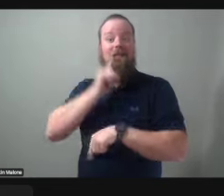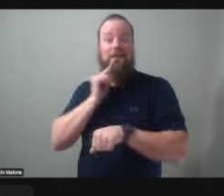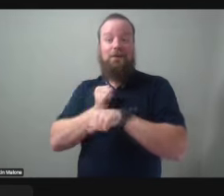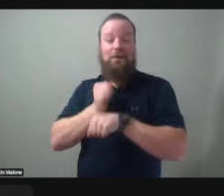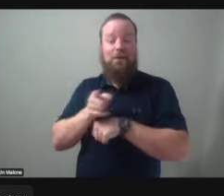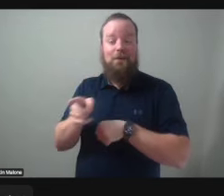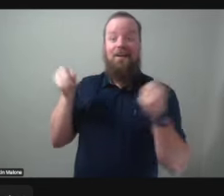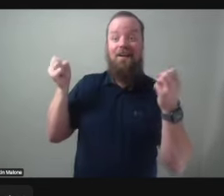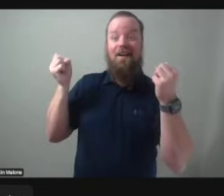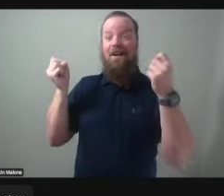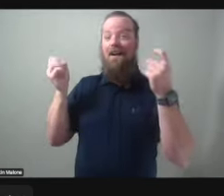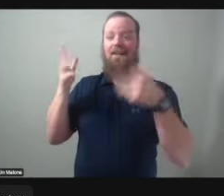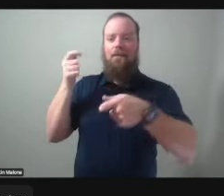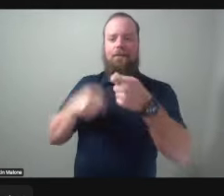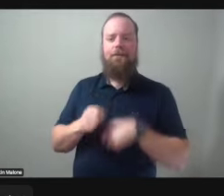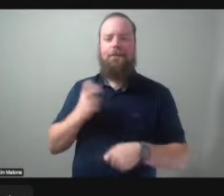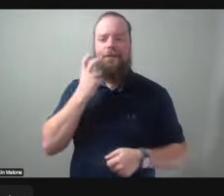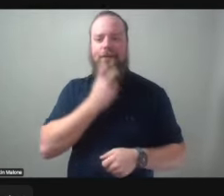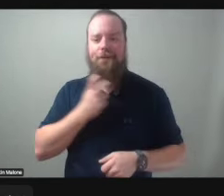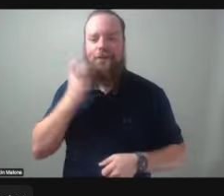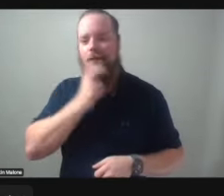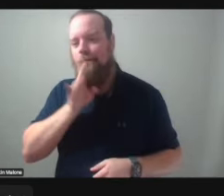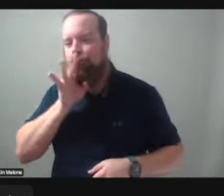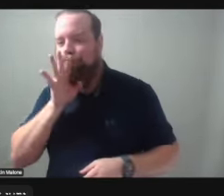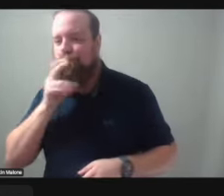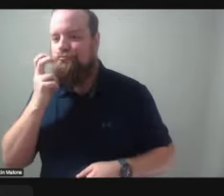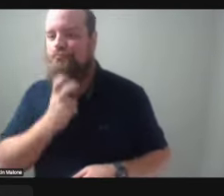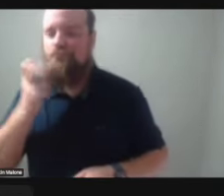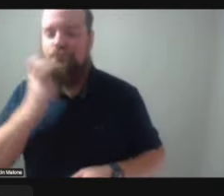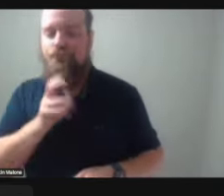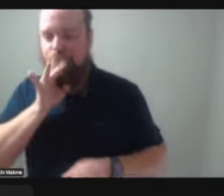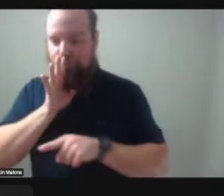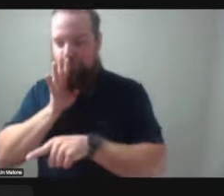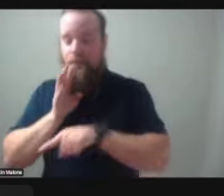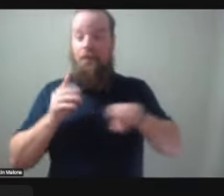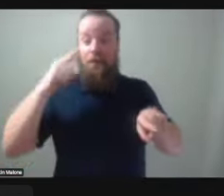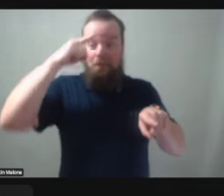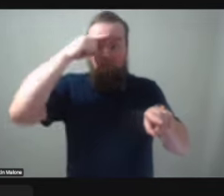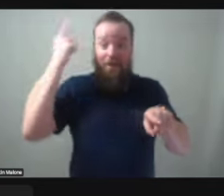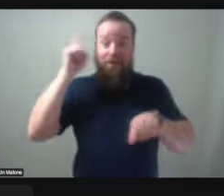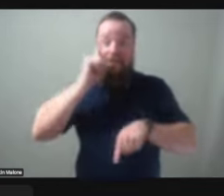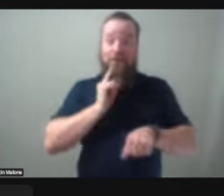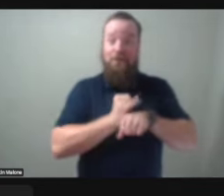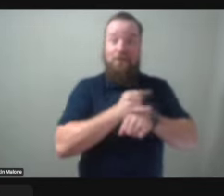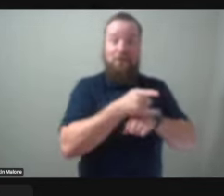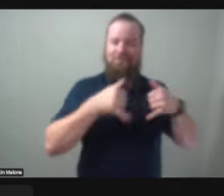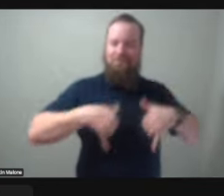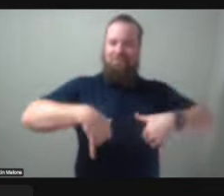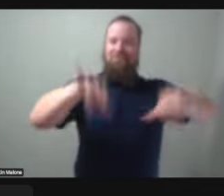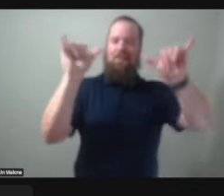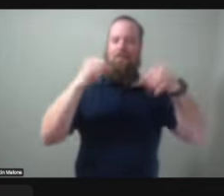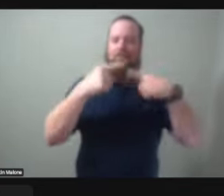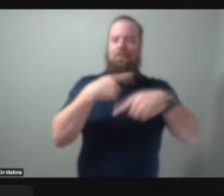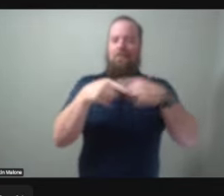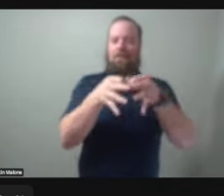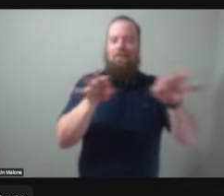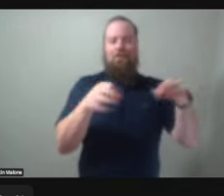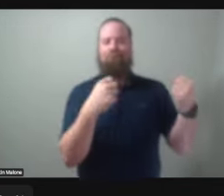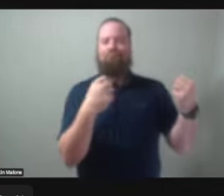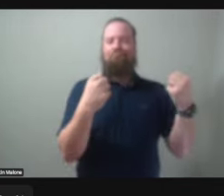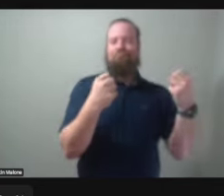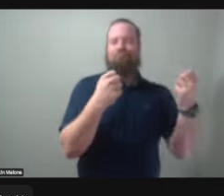philosophy spread throughout the world, and it impacted schools here in America, and sign language was banned, and deaf children were forced to learn how